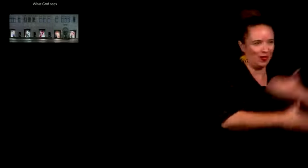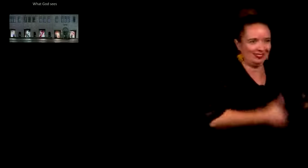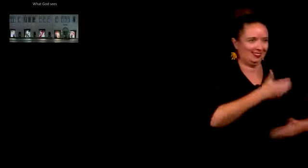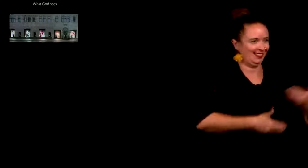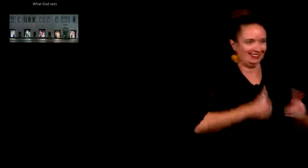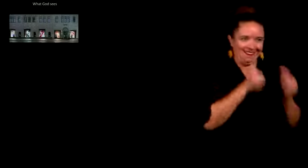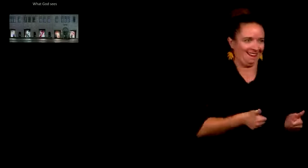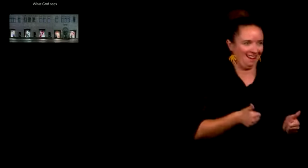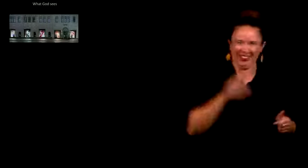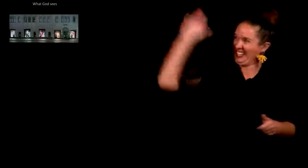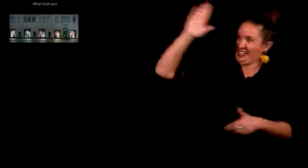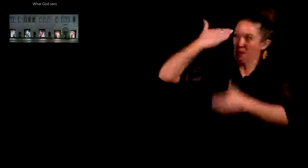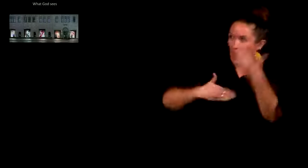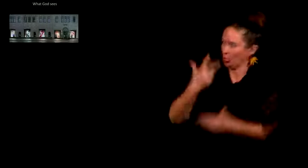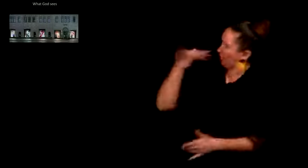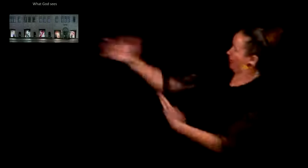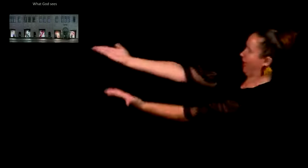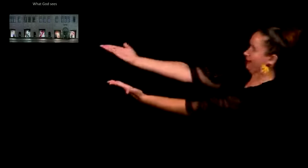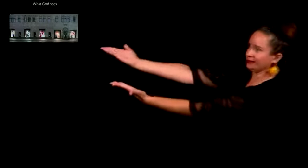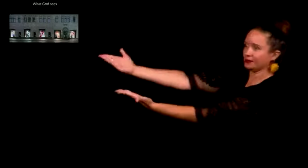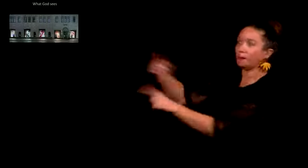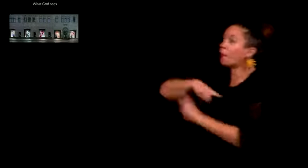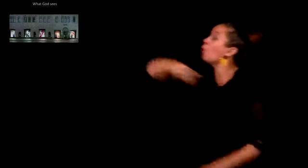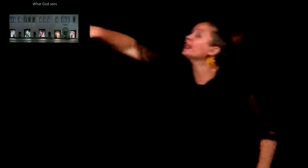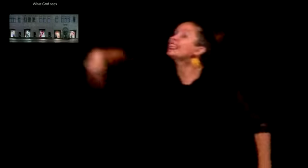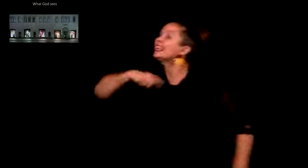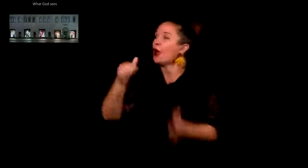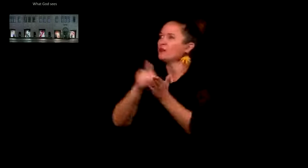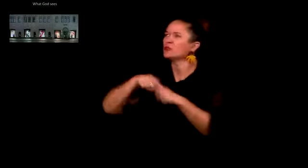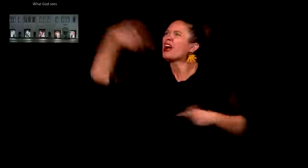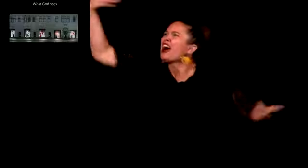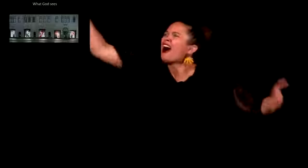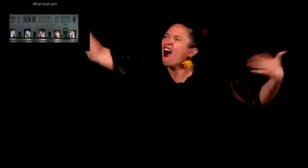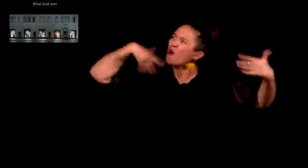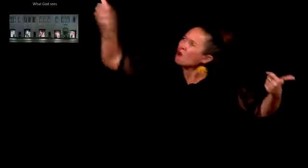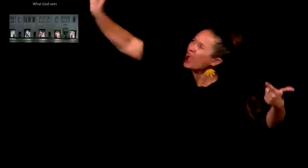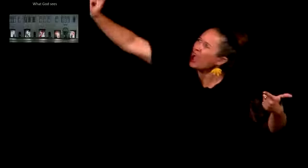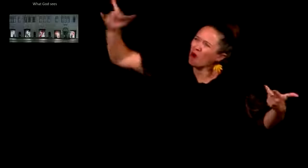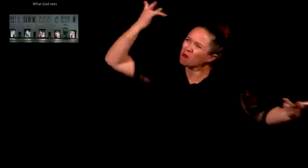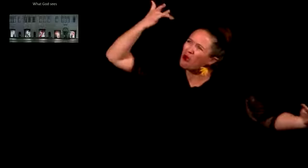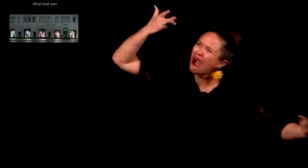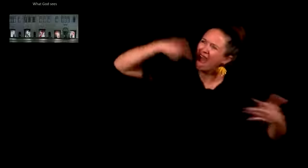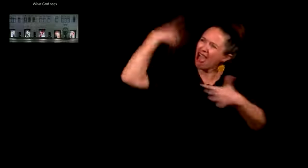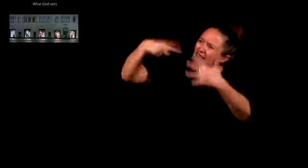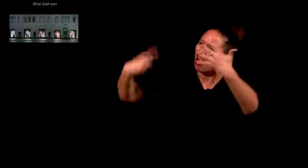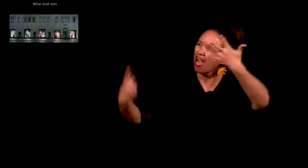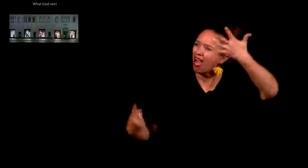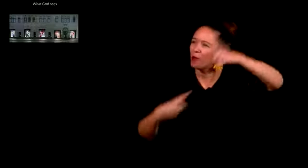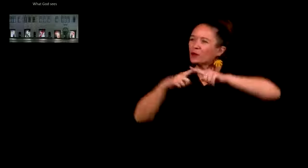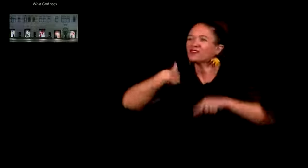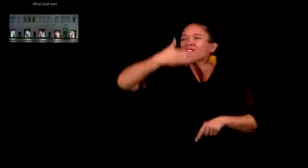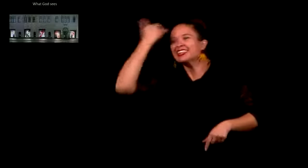That's his process, not yours. But he already knows exactly what it's supposed to look like. So when people are asking